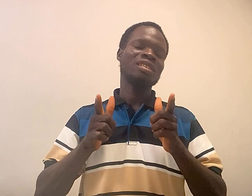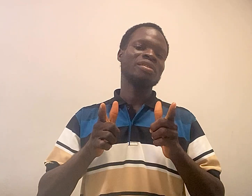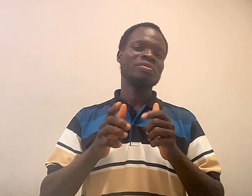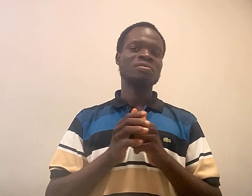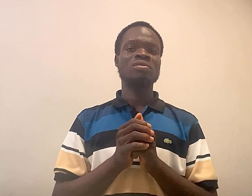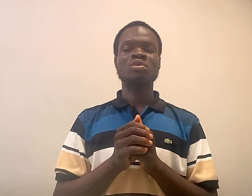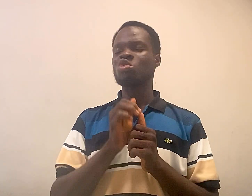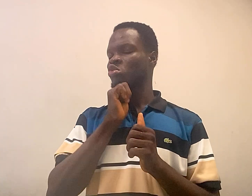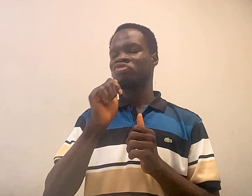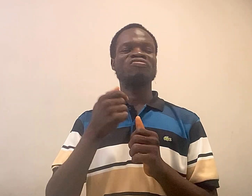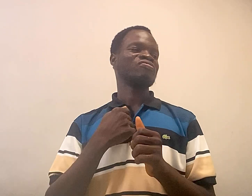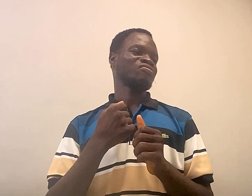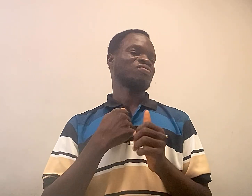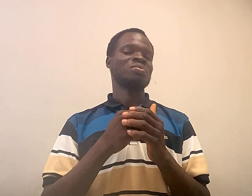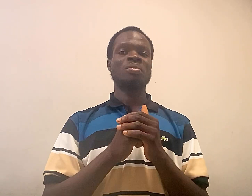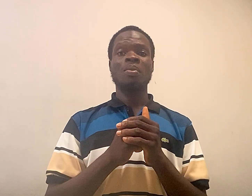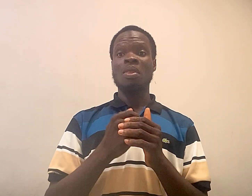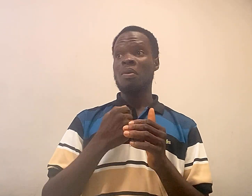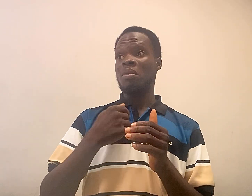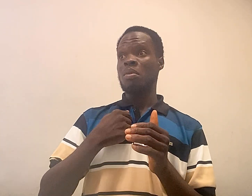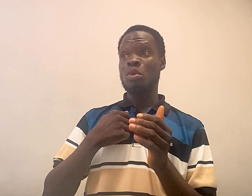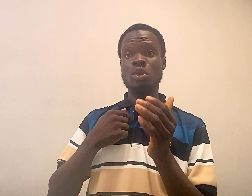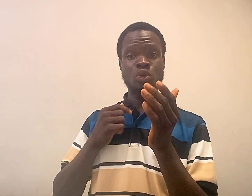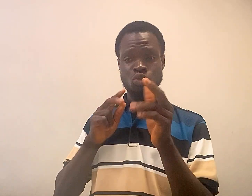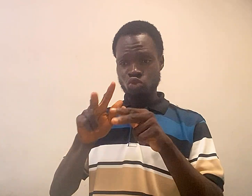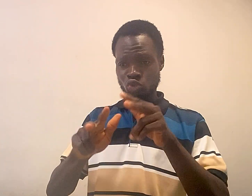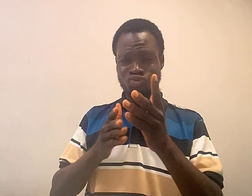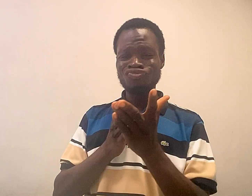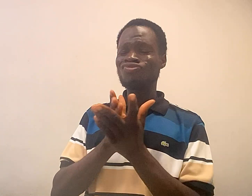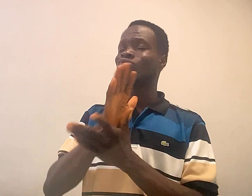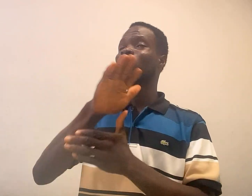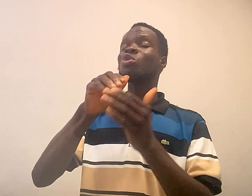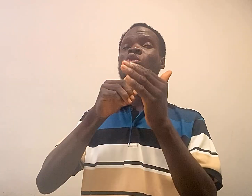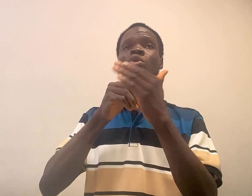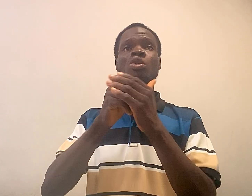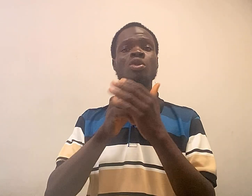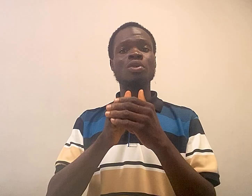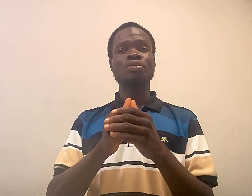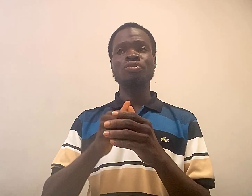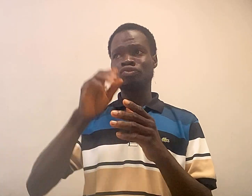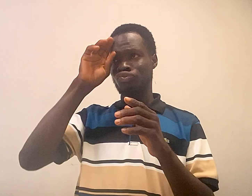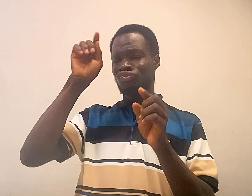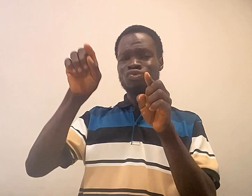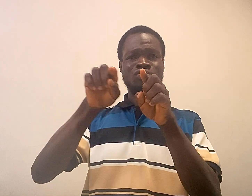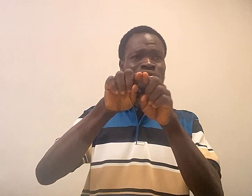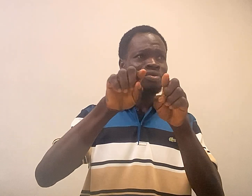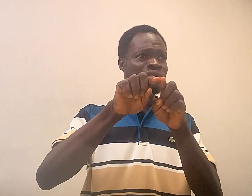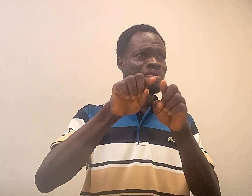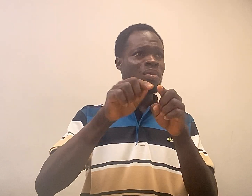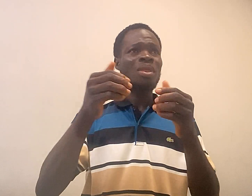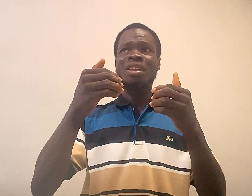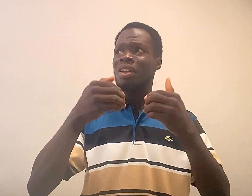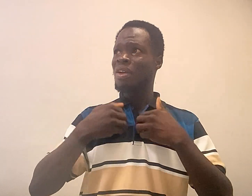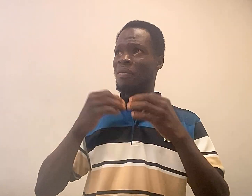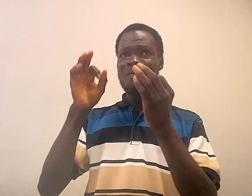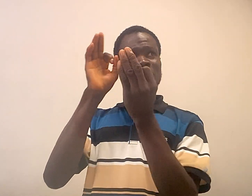me. I've walked through war. I've buried brothers. I've looked death in the face and